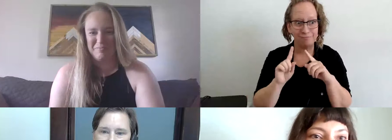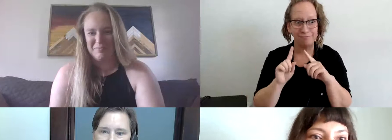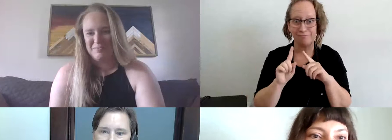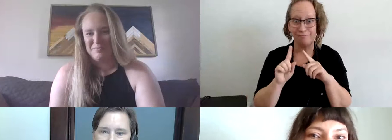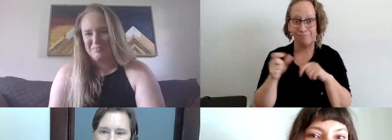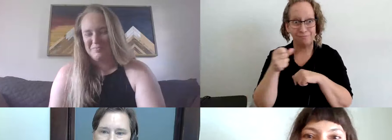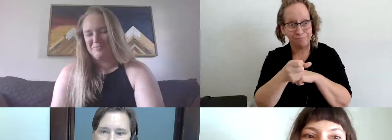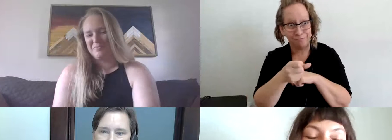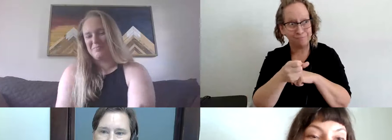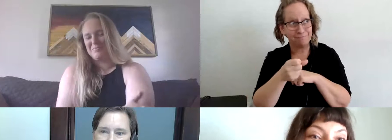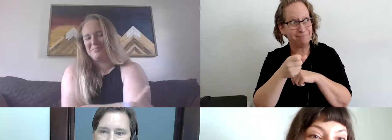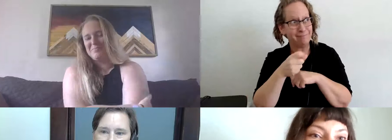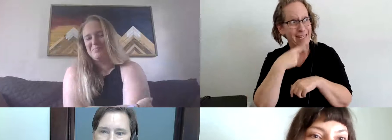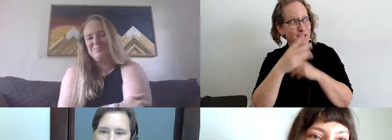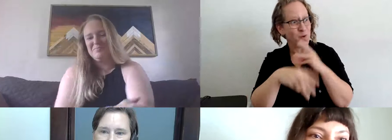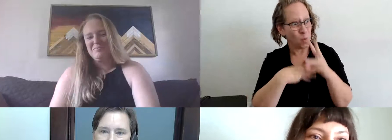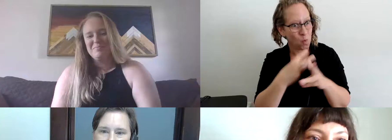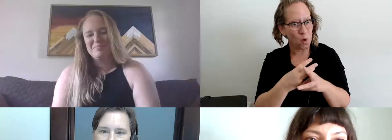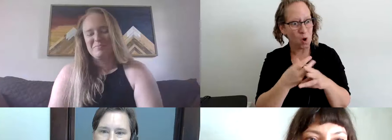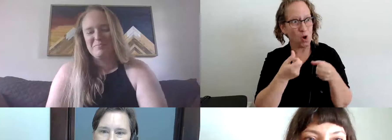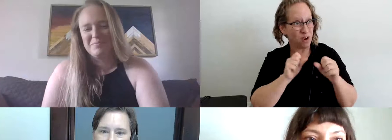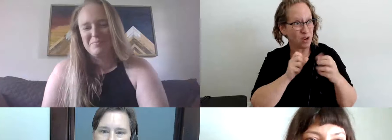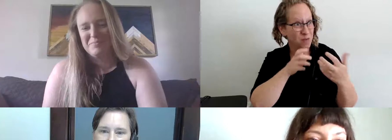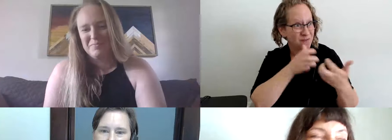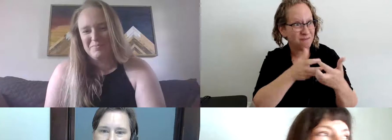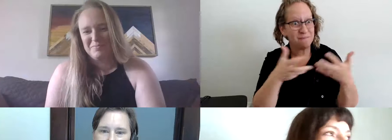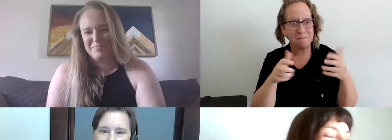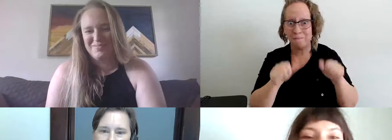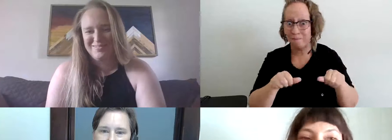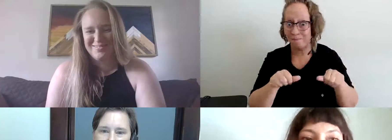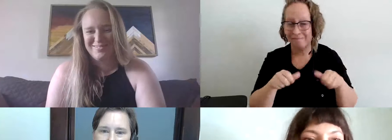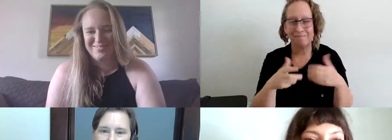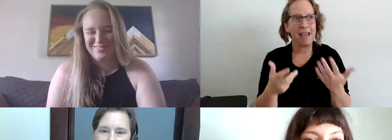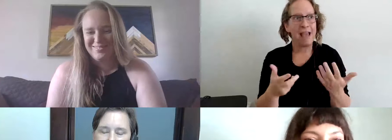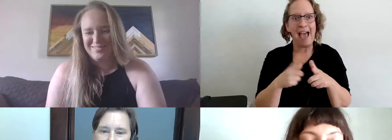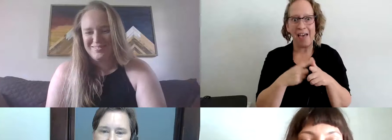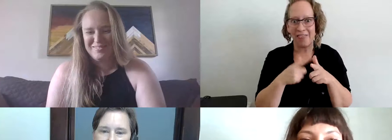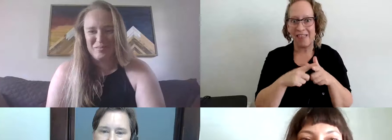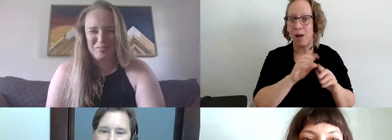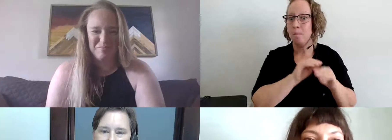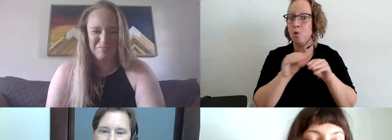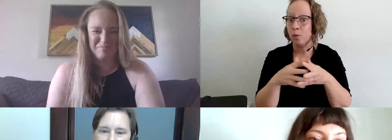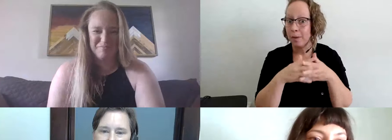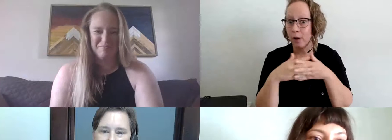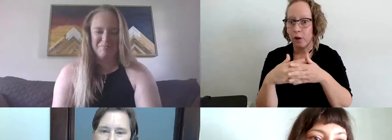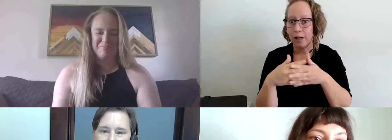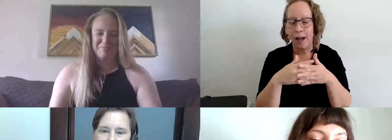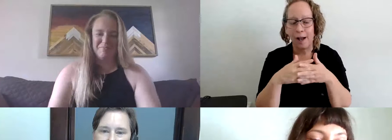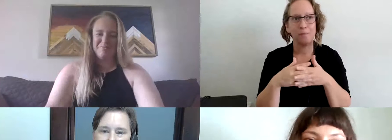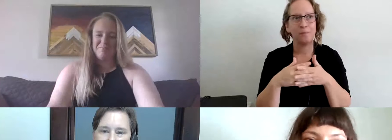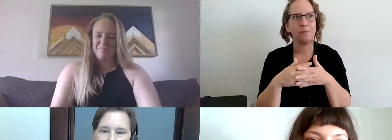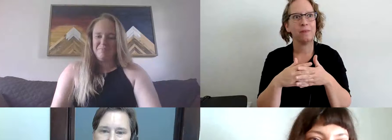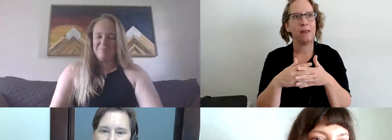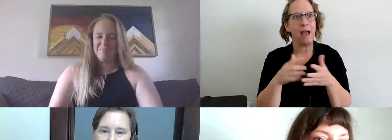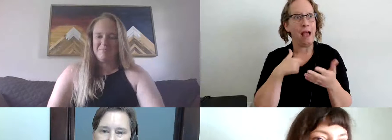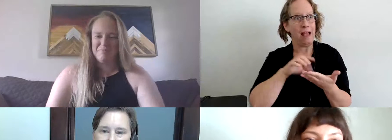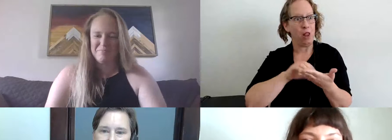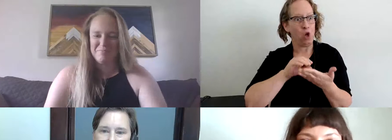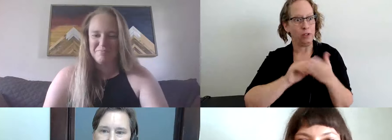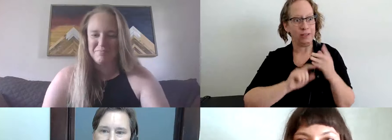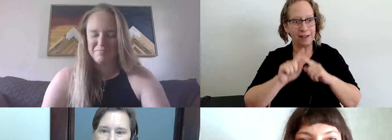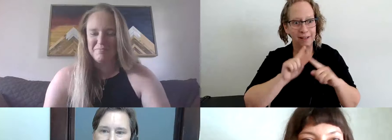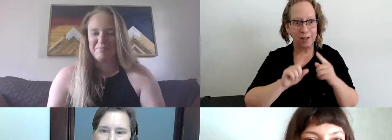in the hearing world, and we tried to fit in as much as we could. And then we moved to America. I learned sign